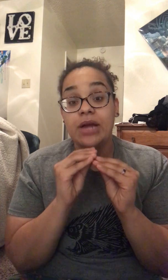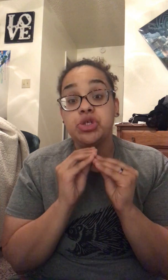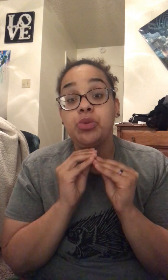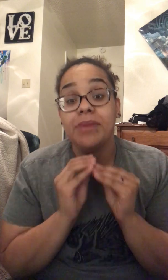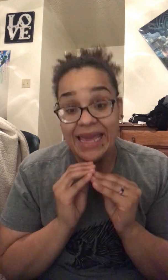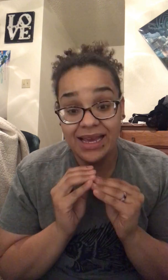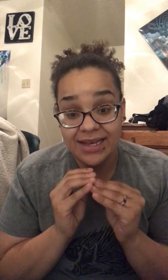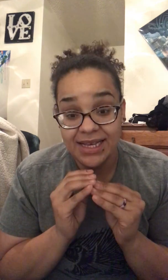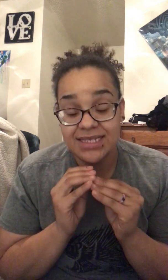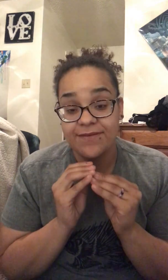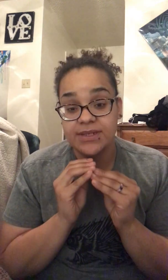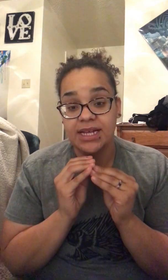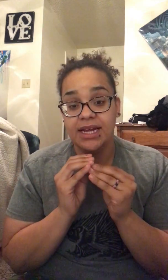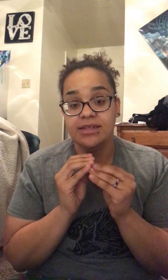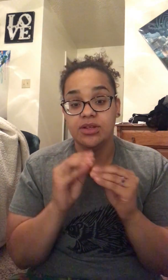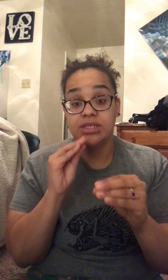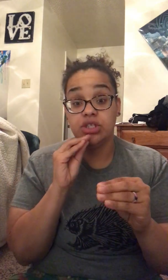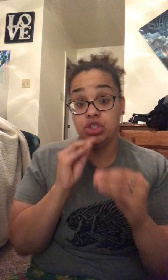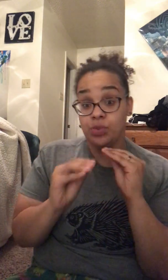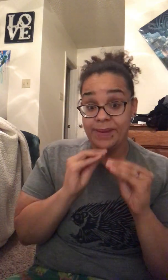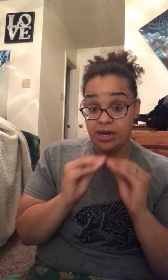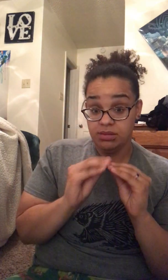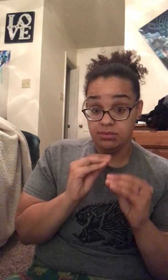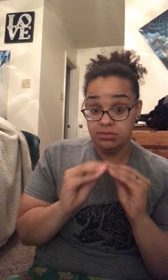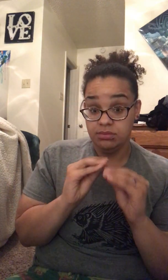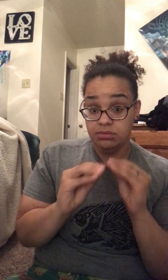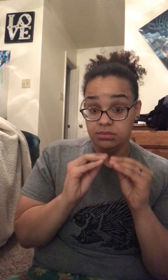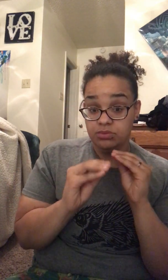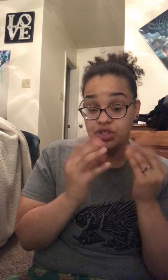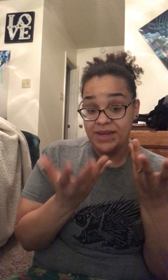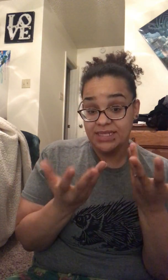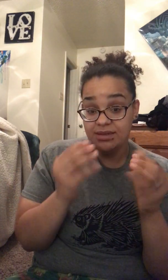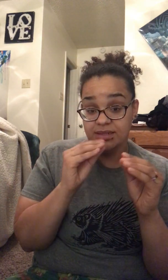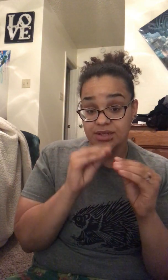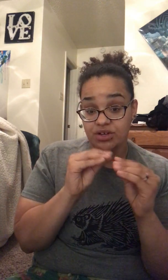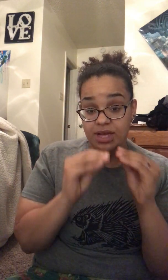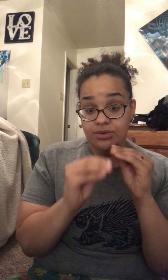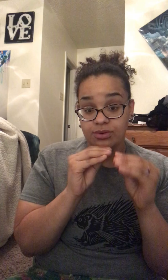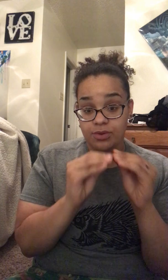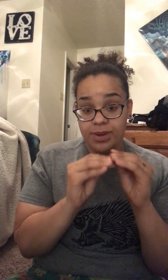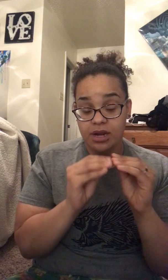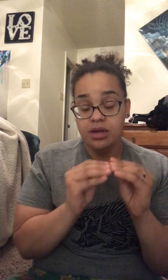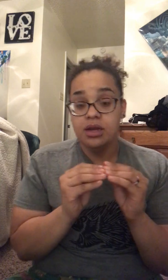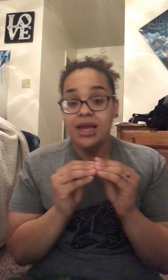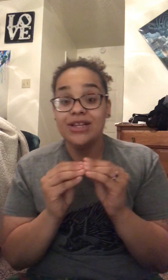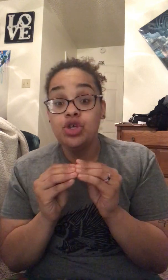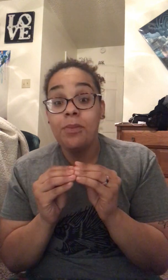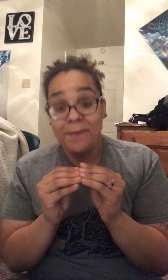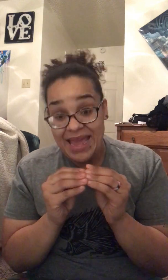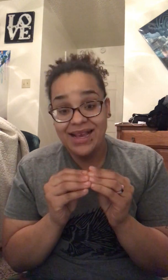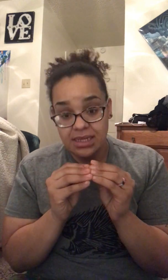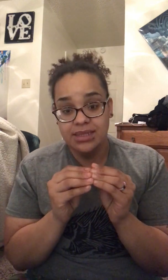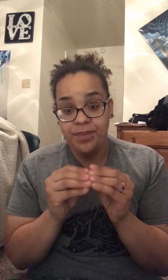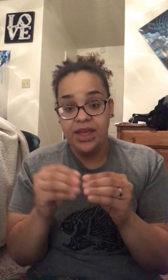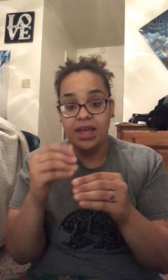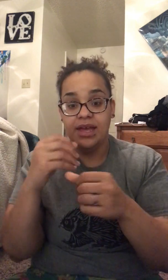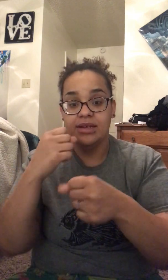to make is a different sign. So this is to repair, which makes sense because you're like, oh, repair. And to make something is